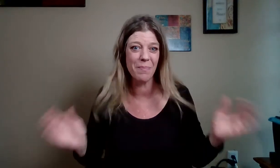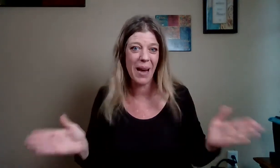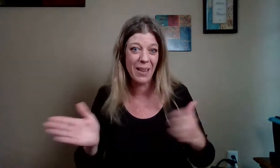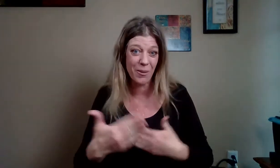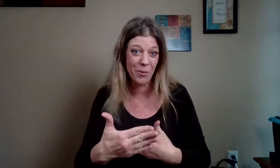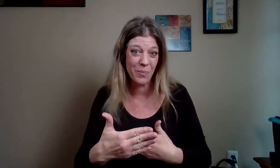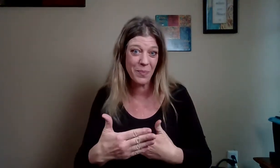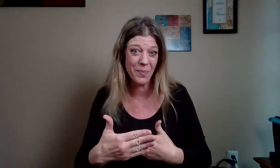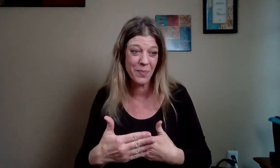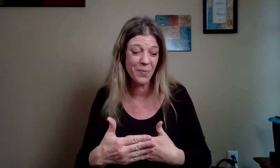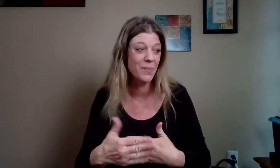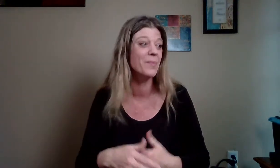Bathroom.